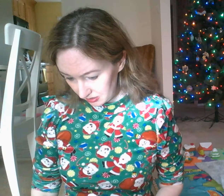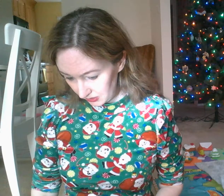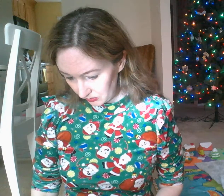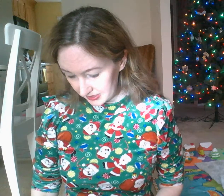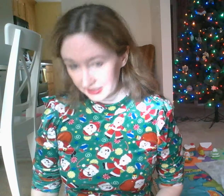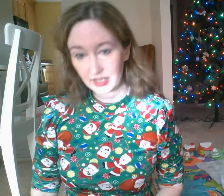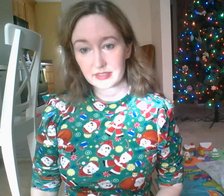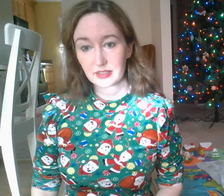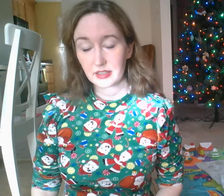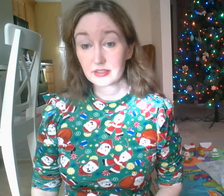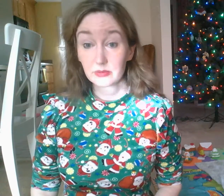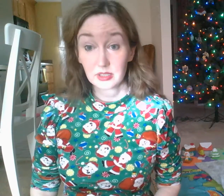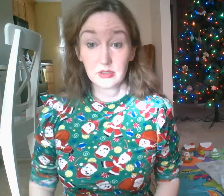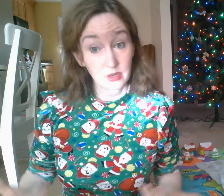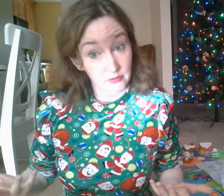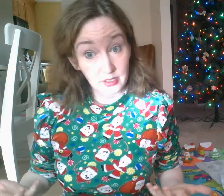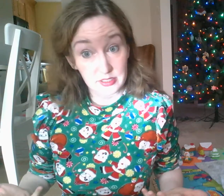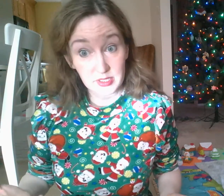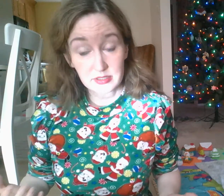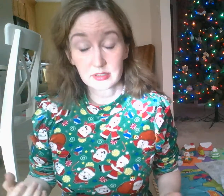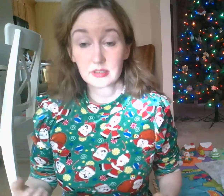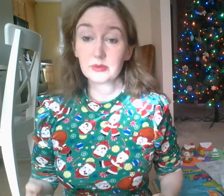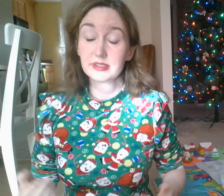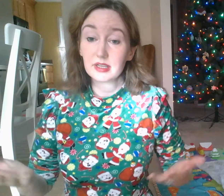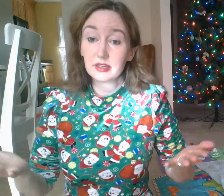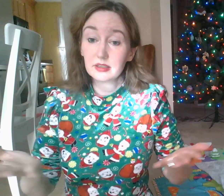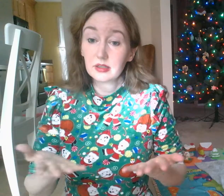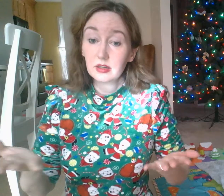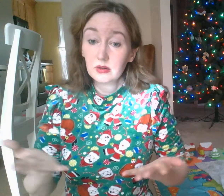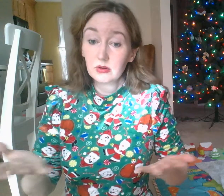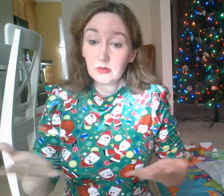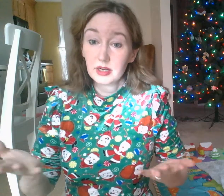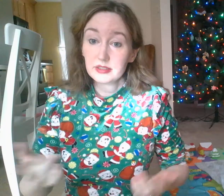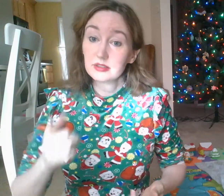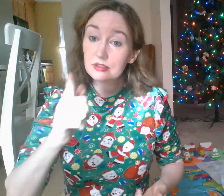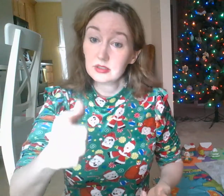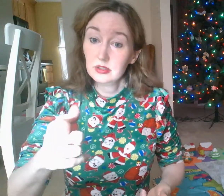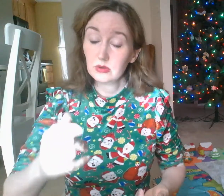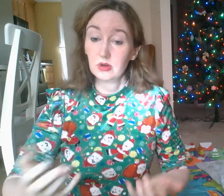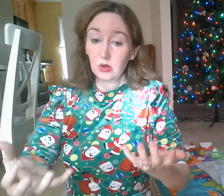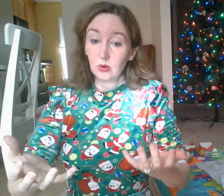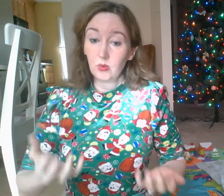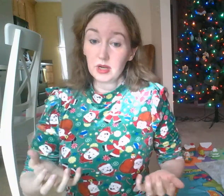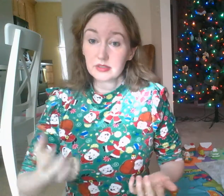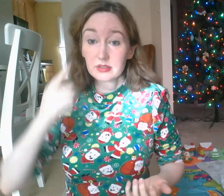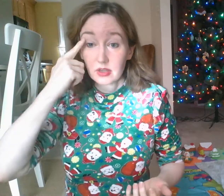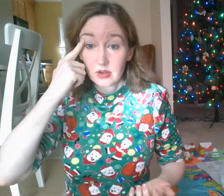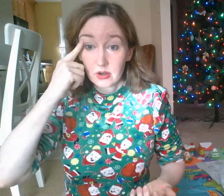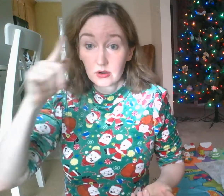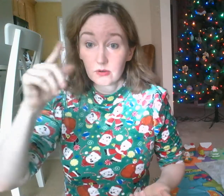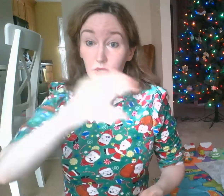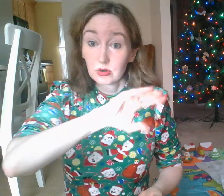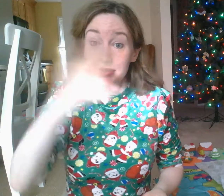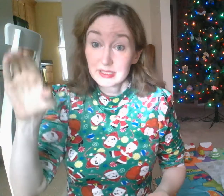If you want to ask Alex, what do you want for Christmas? You would say, what do you want?